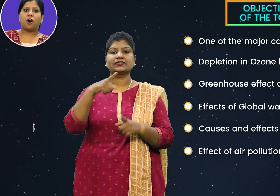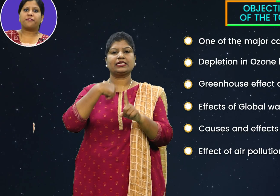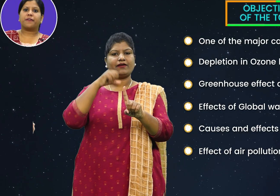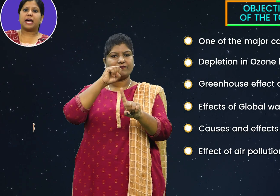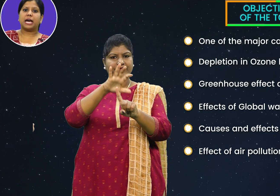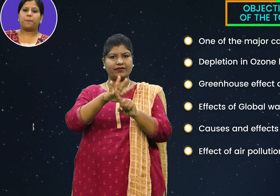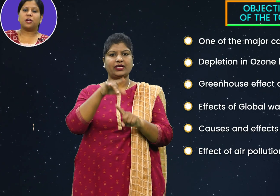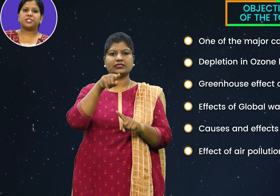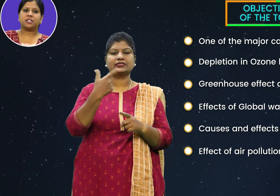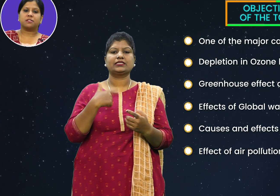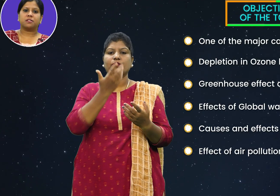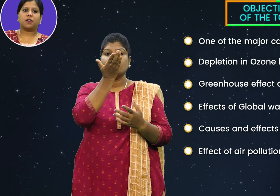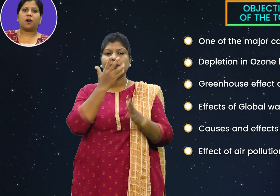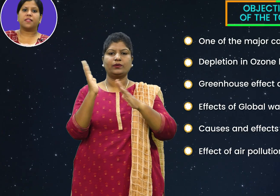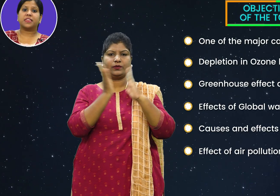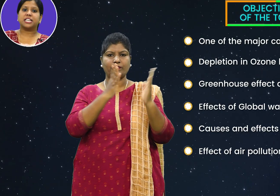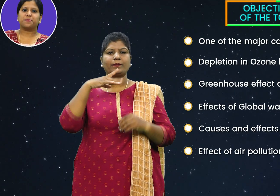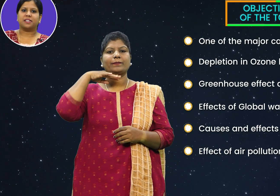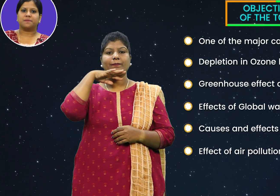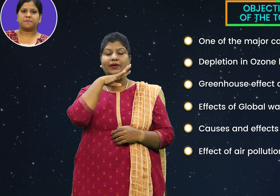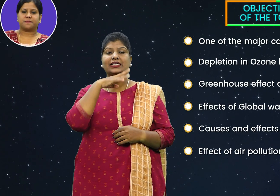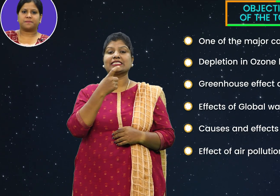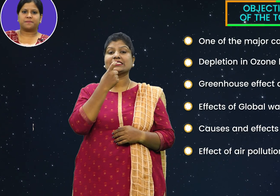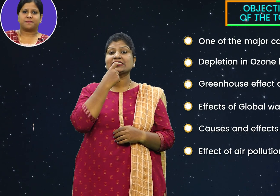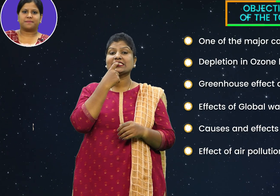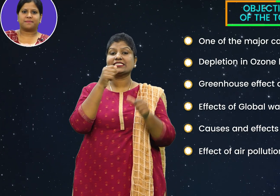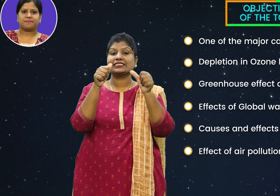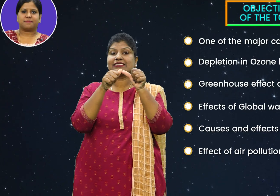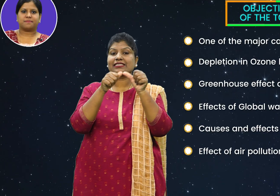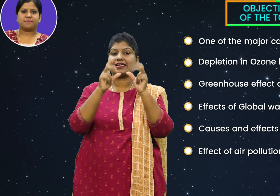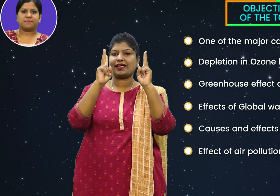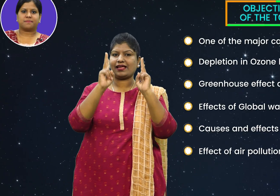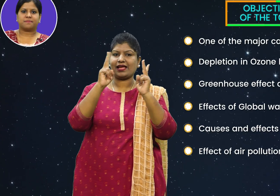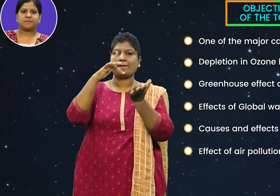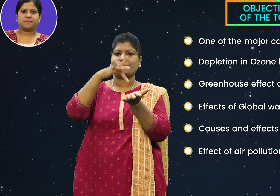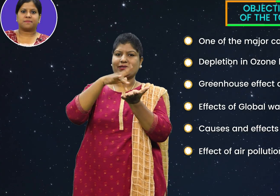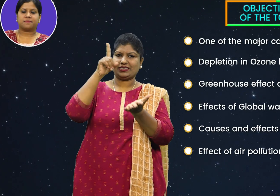Effects of air pollution on Taj Mahal.